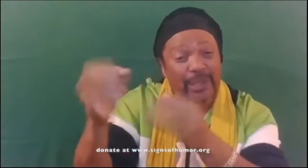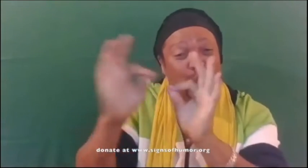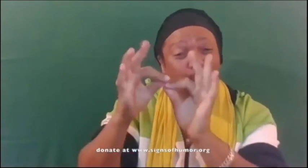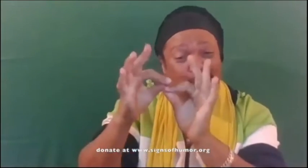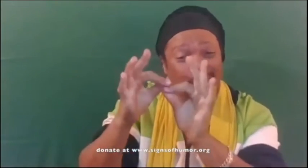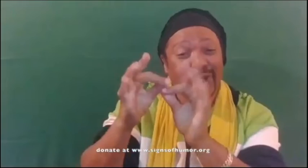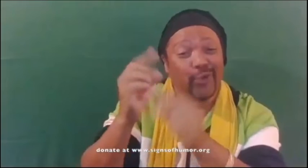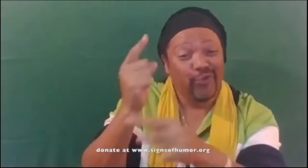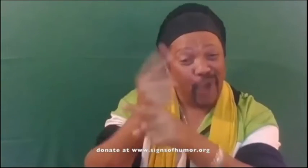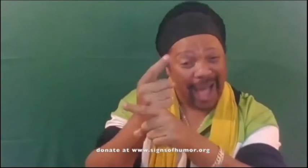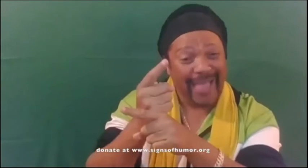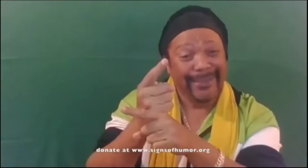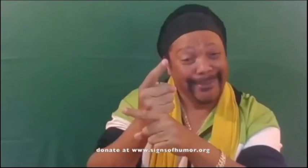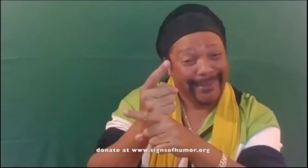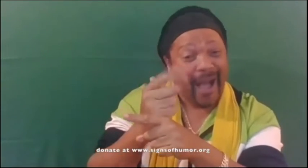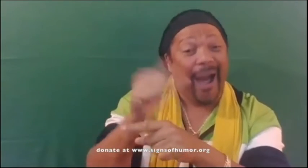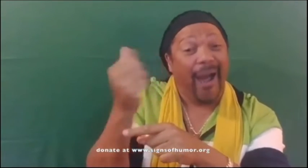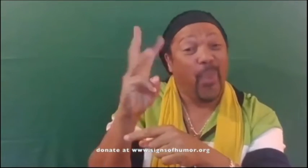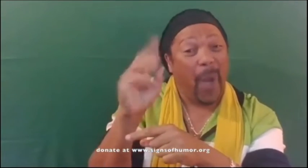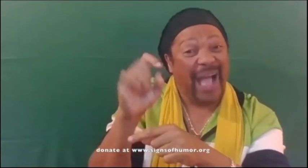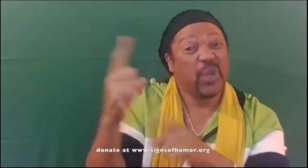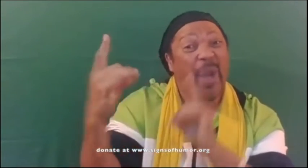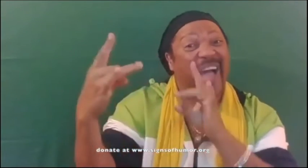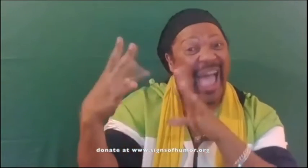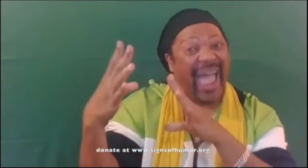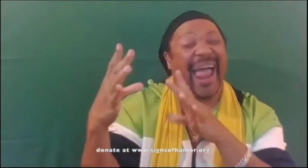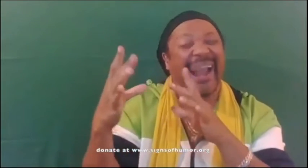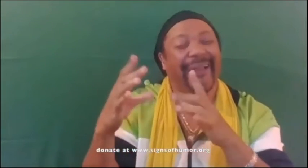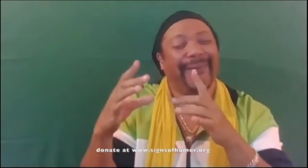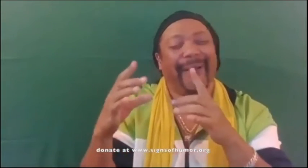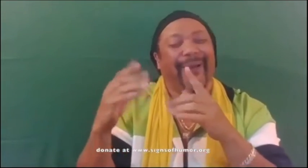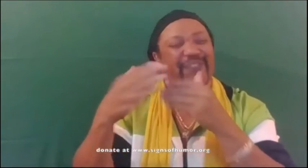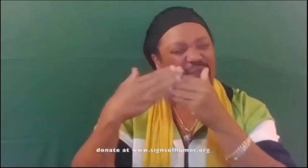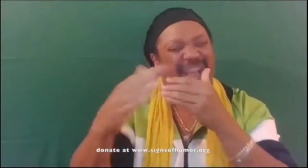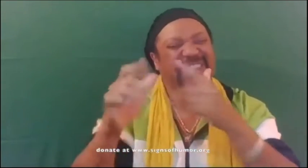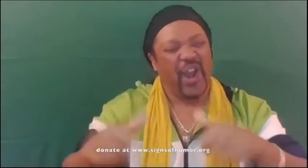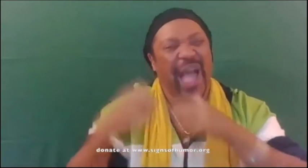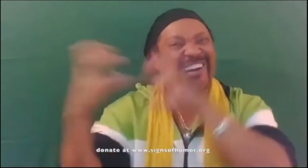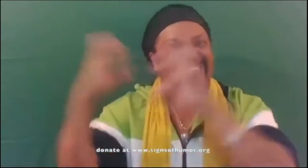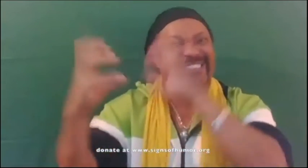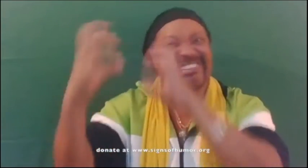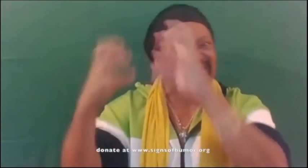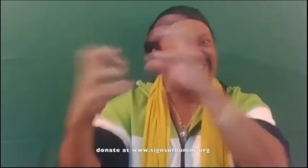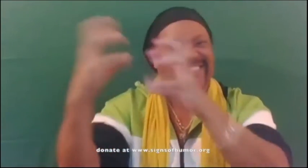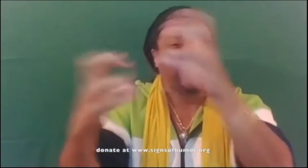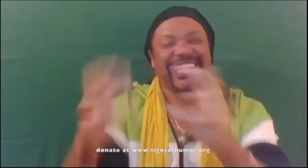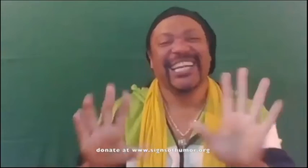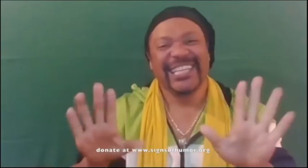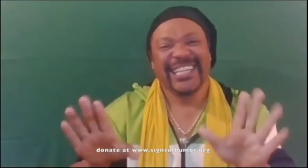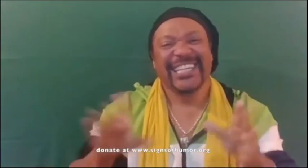So we gotta be careful. We gotta treat these interpreters right. They're gonna hate on us in their interpretation. Right? And we do go back